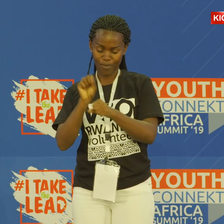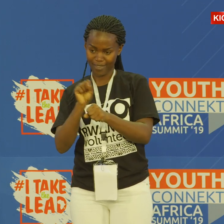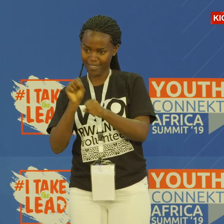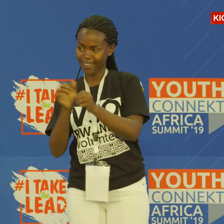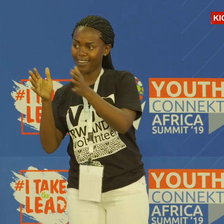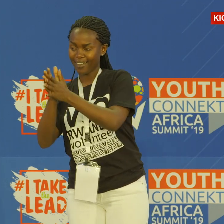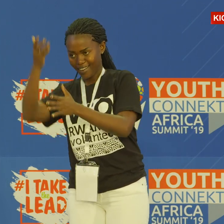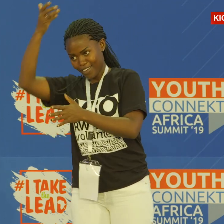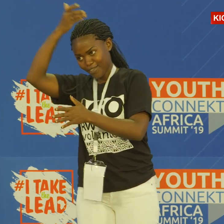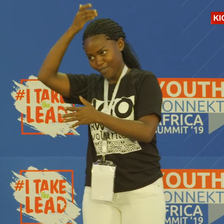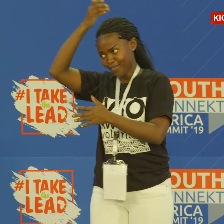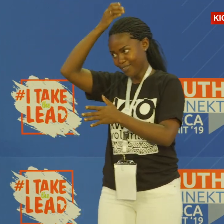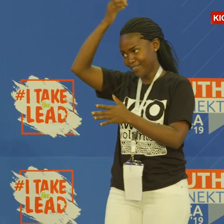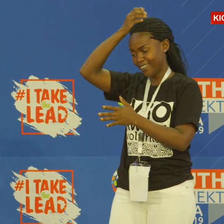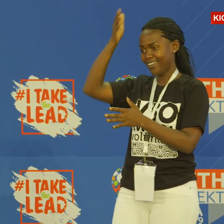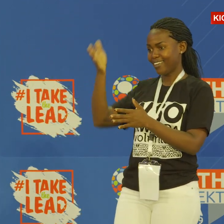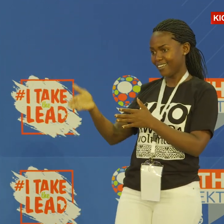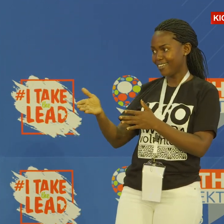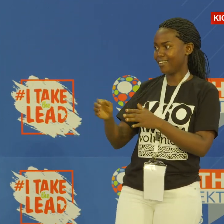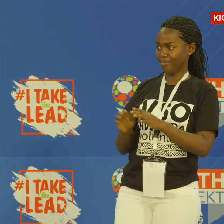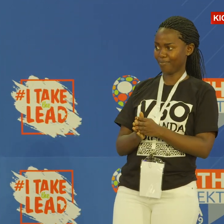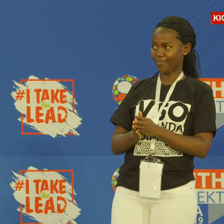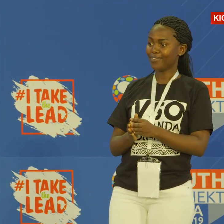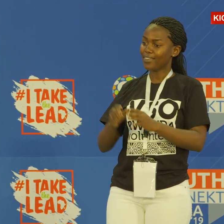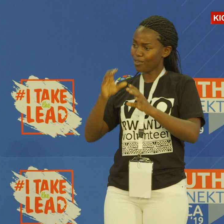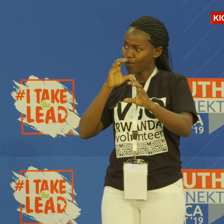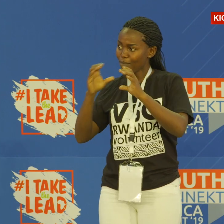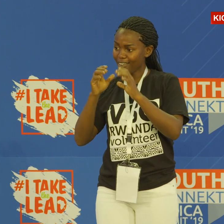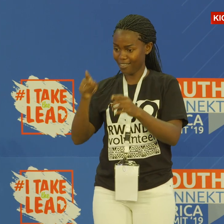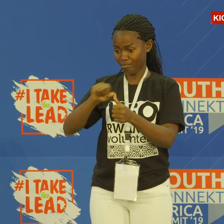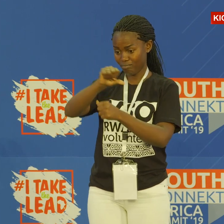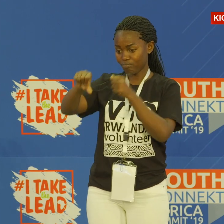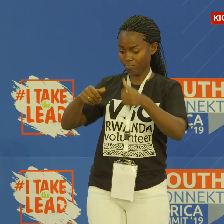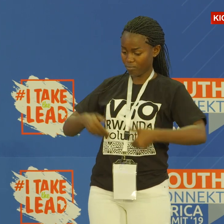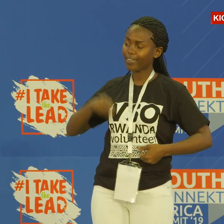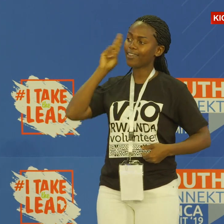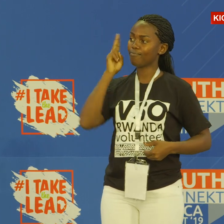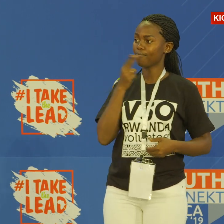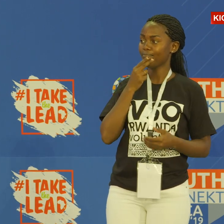community health workers, and nurses about the existence of deaf people in the community we are working